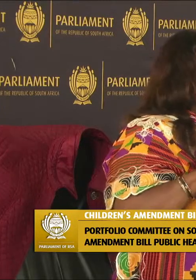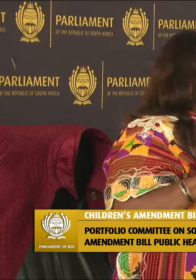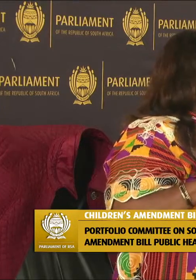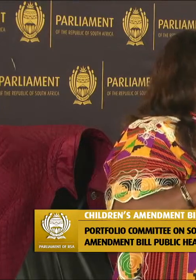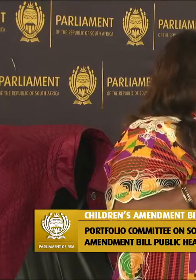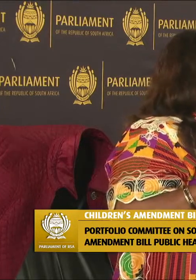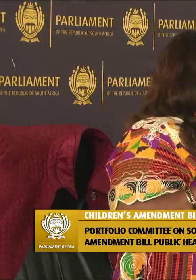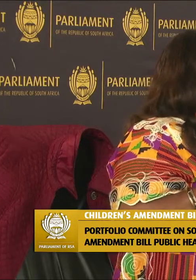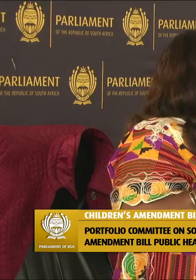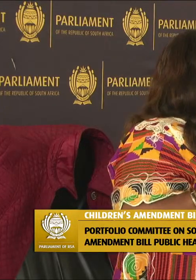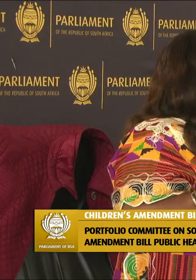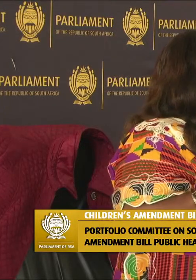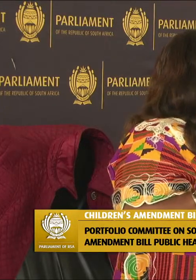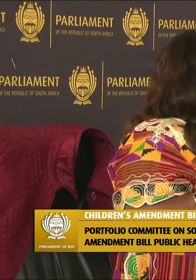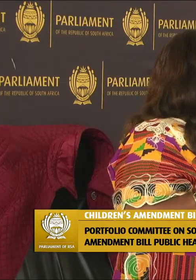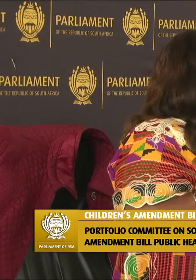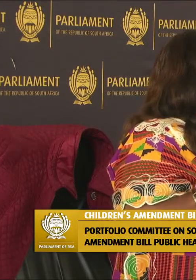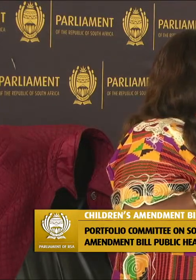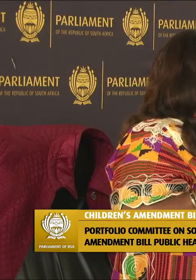Enye ke